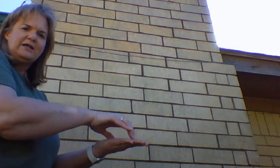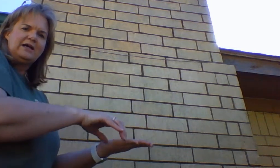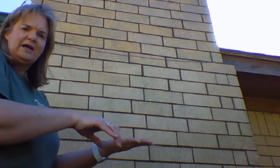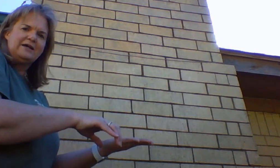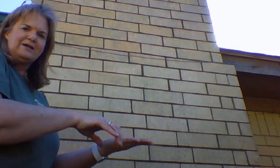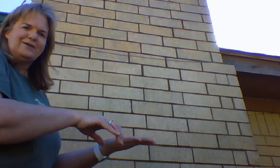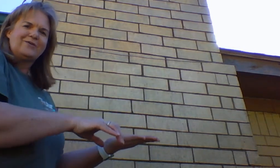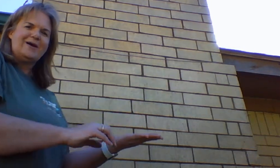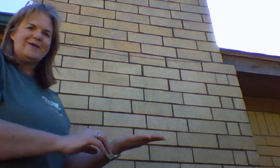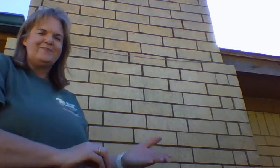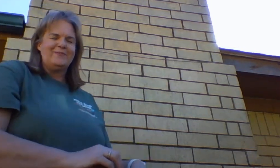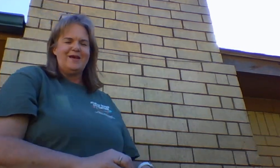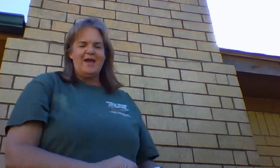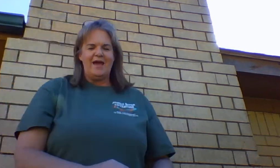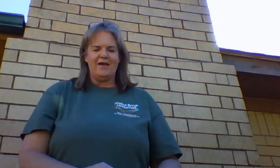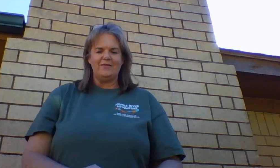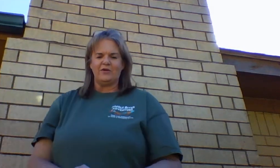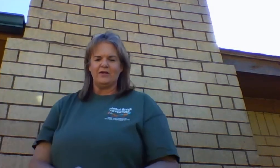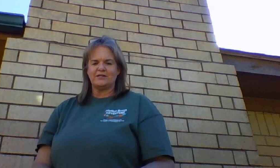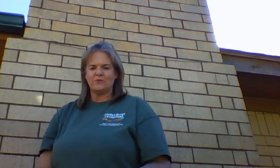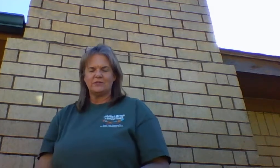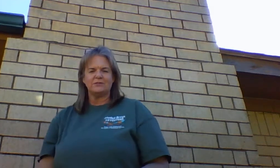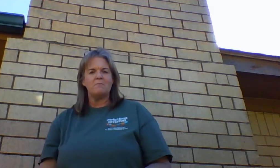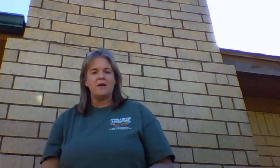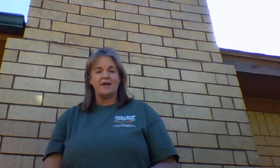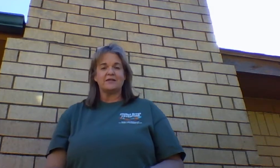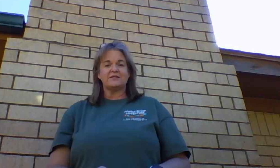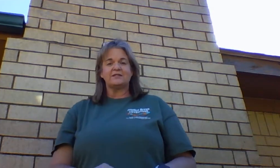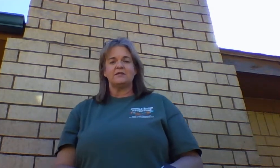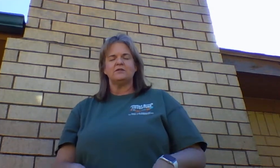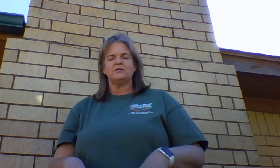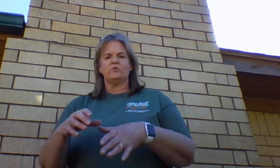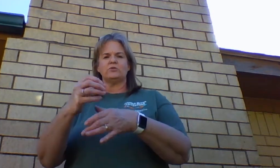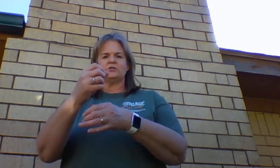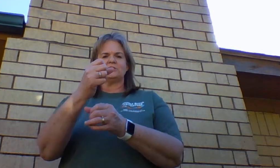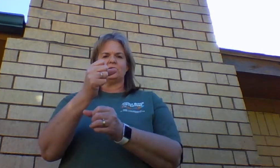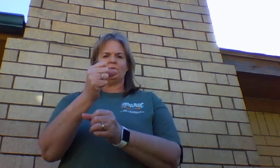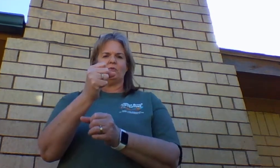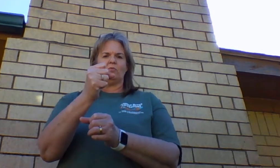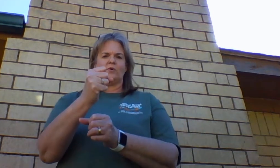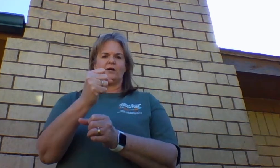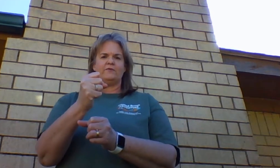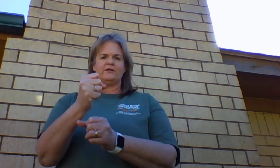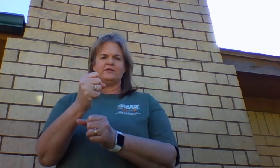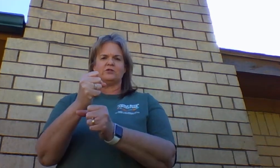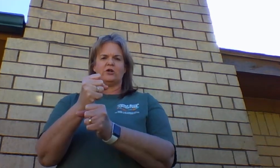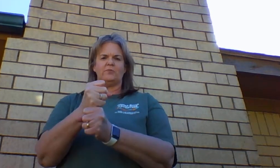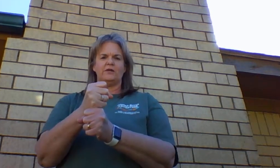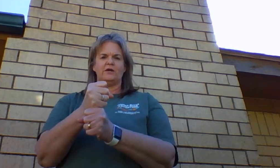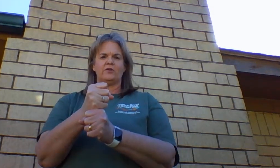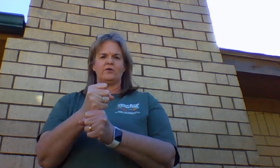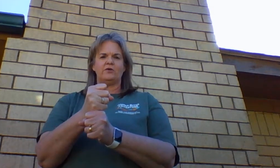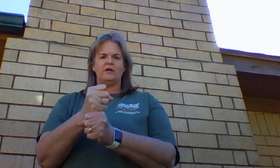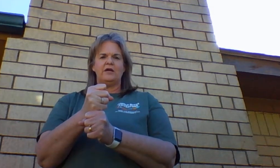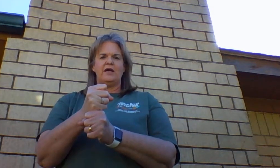cake, okay? And then our next word is makes. So we're just going to put one fist on top of the other